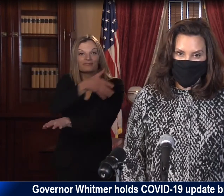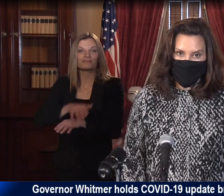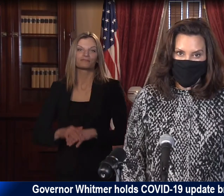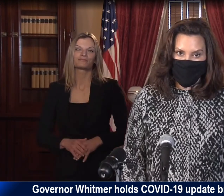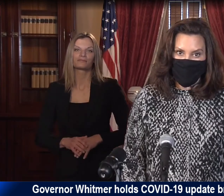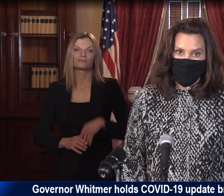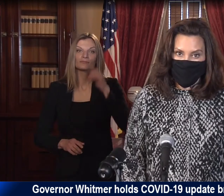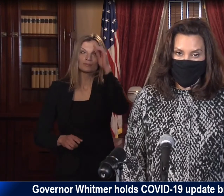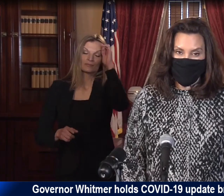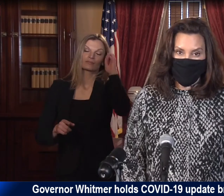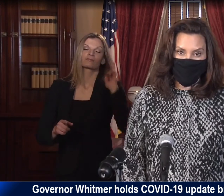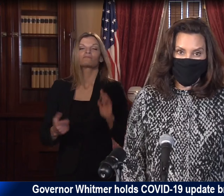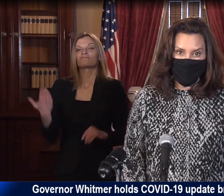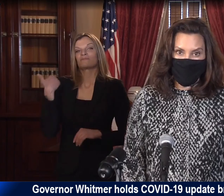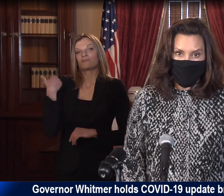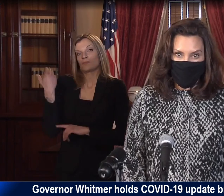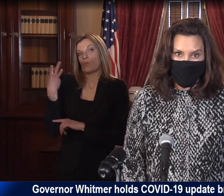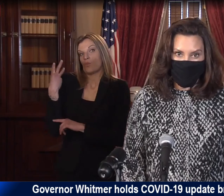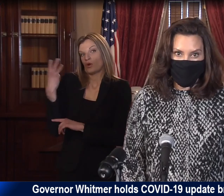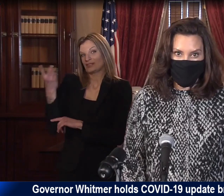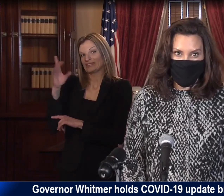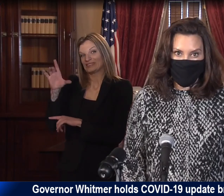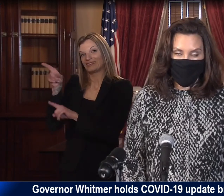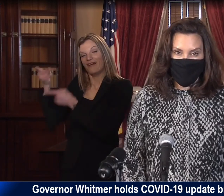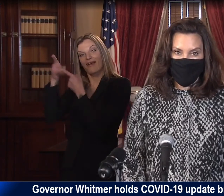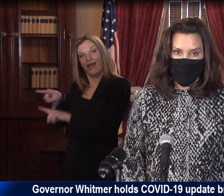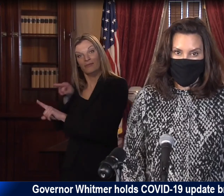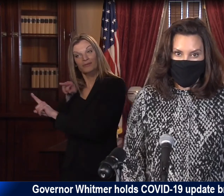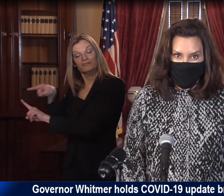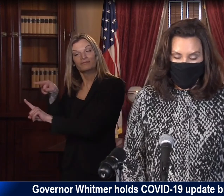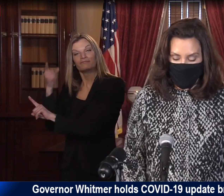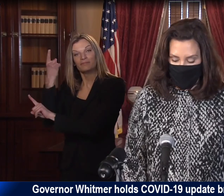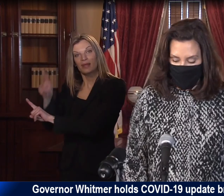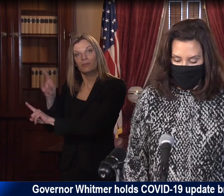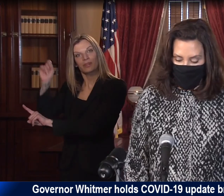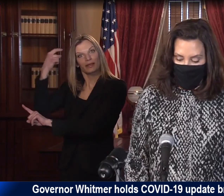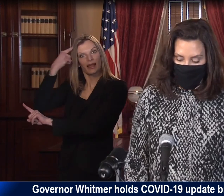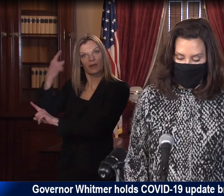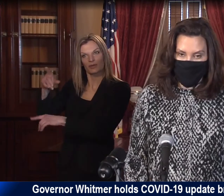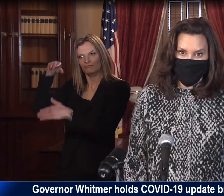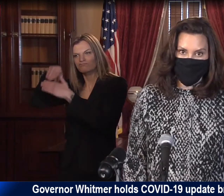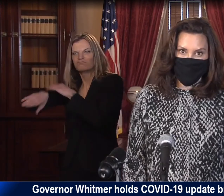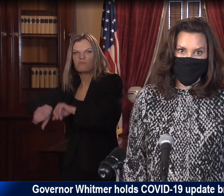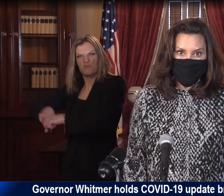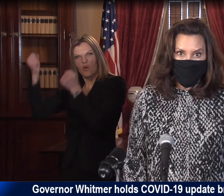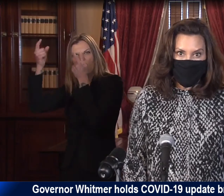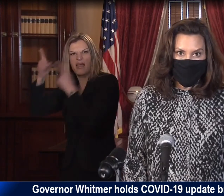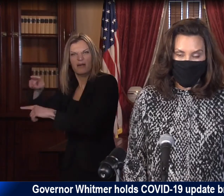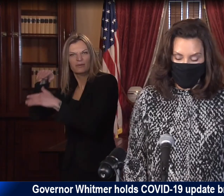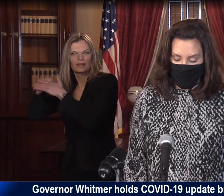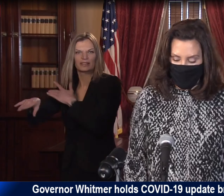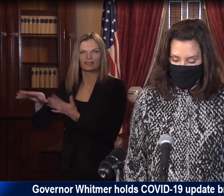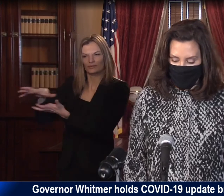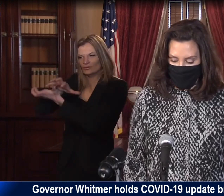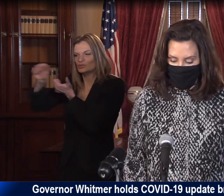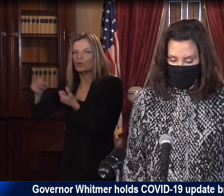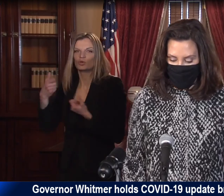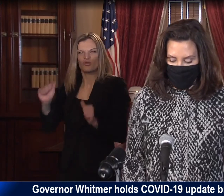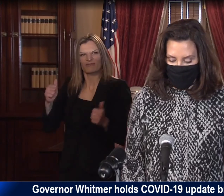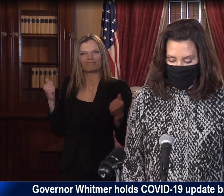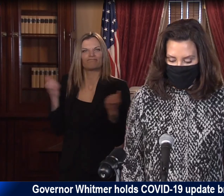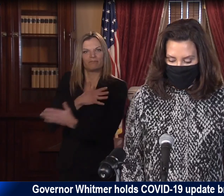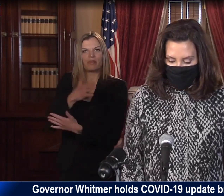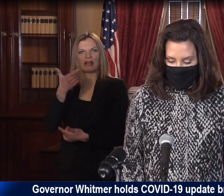were in DC were the same that were here at our Capitol, coming in with weapons to intimidate lawmakers.